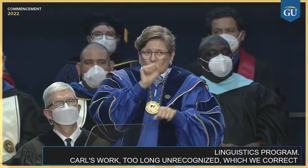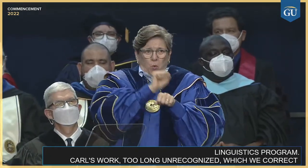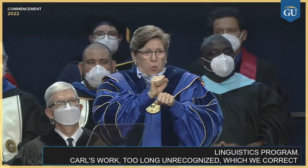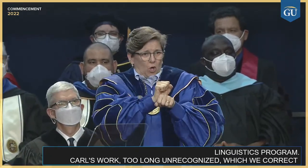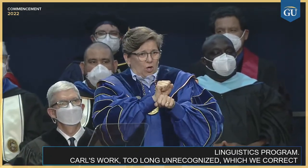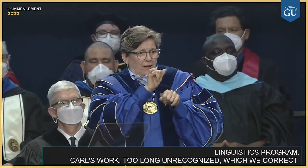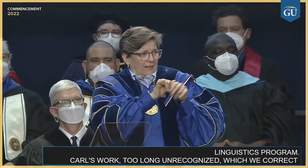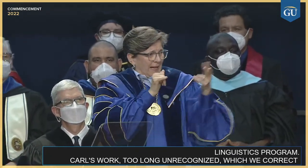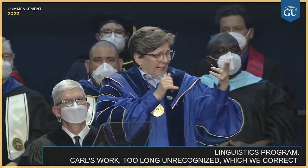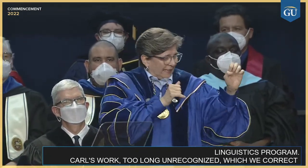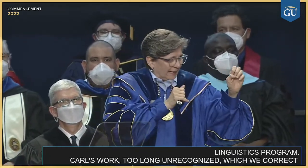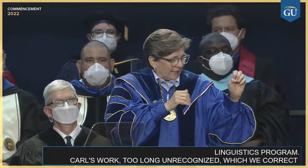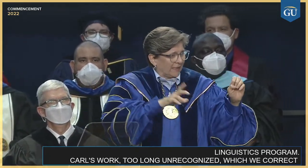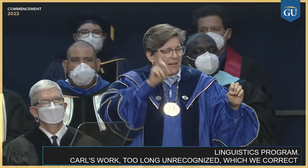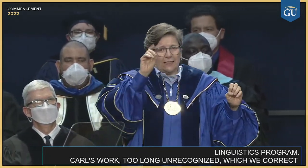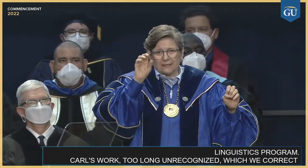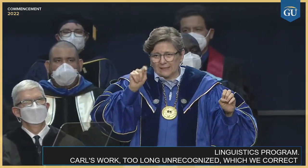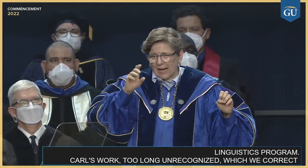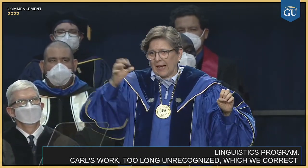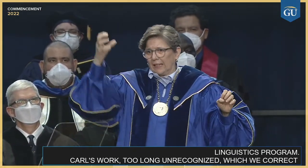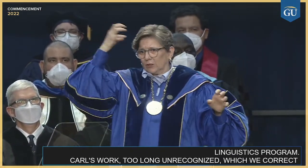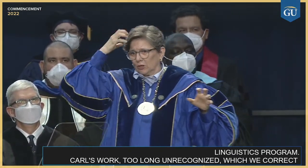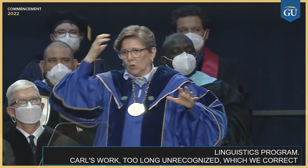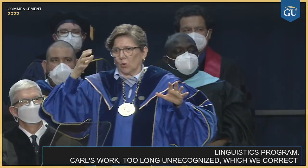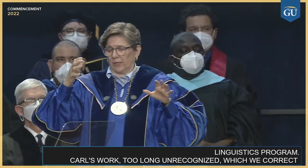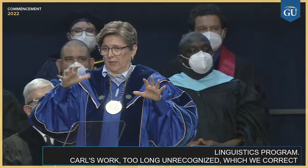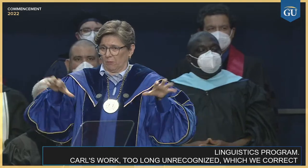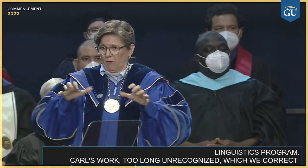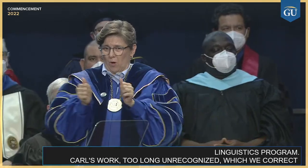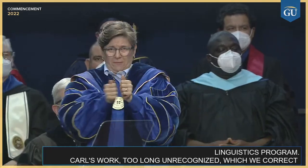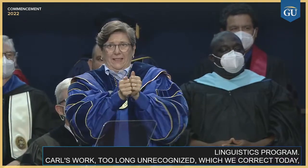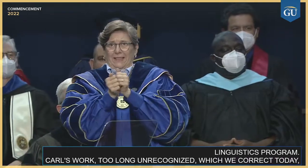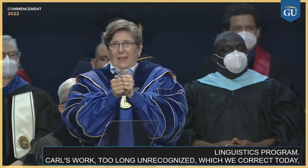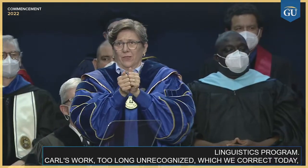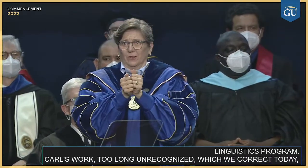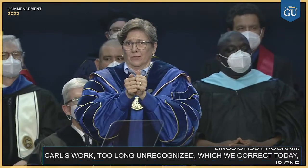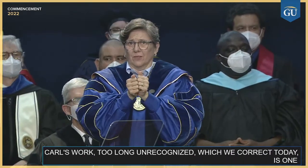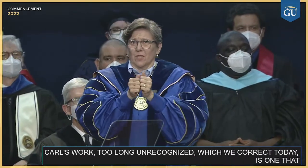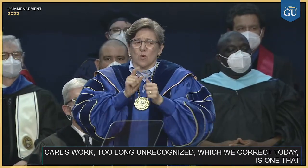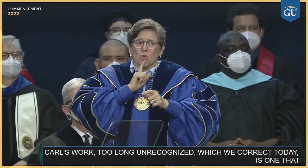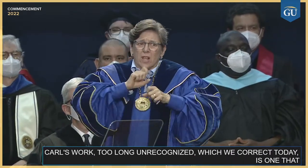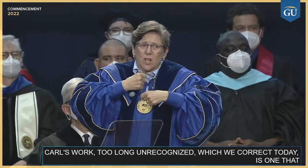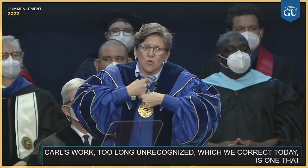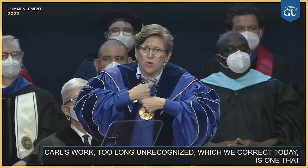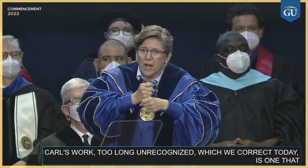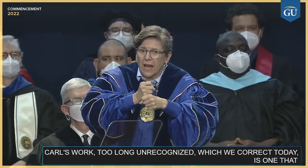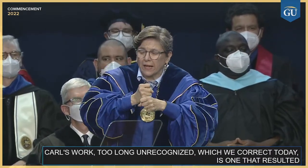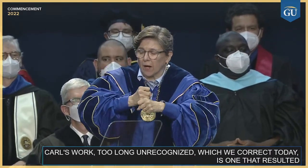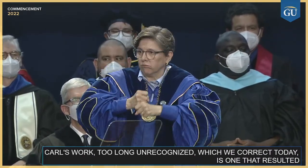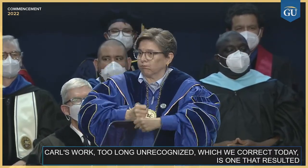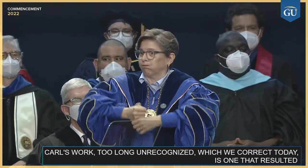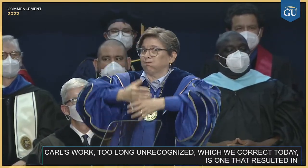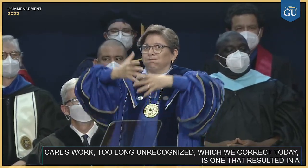is one that resulted in a renaissance in the field of linguistics.